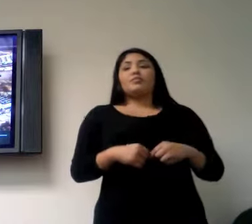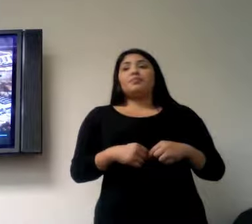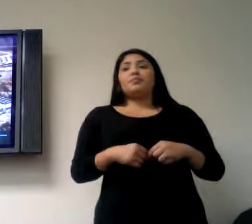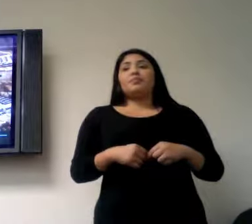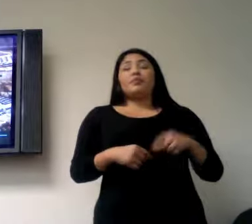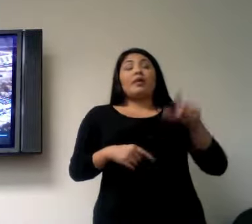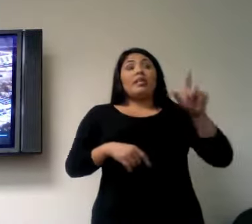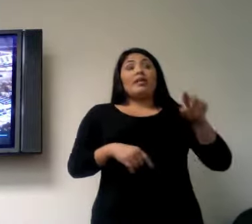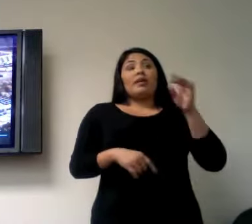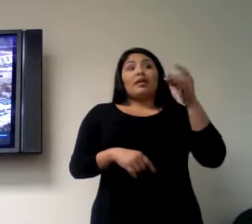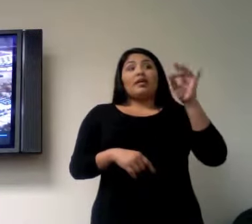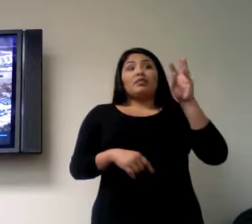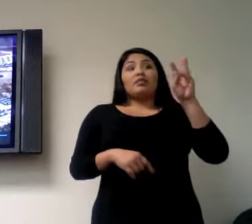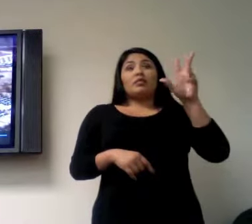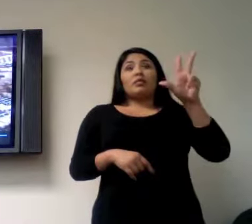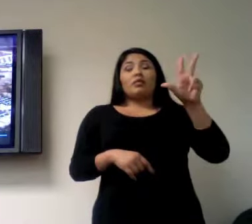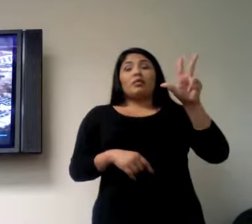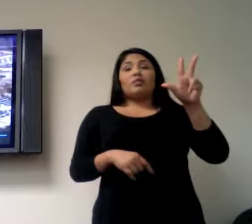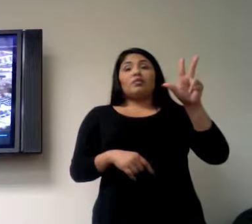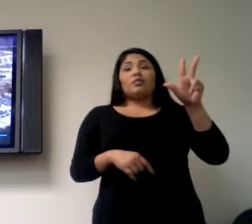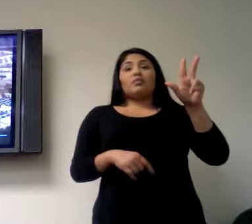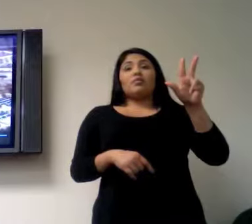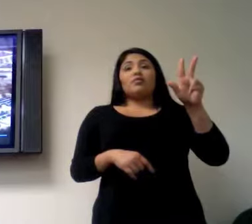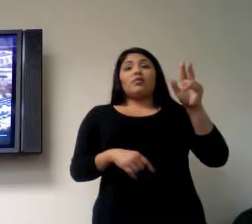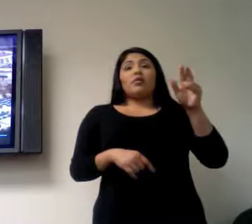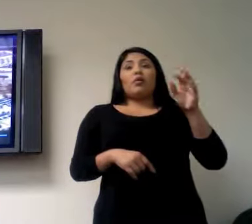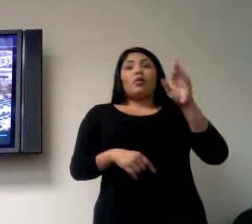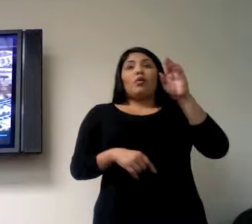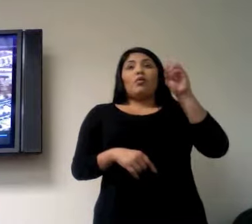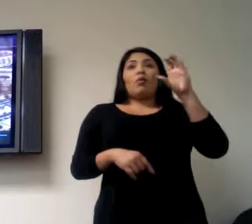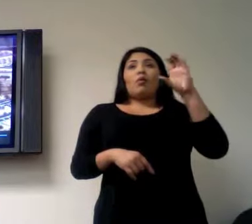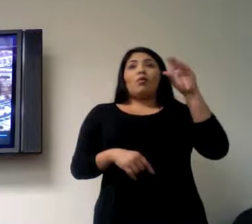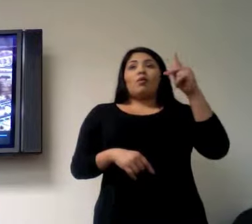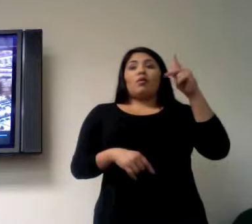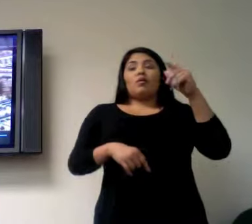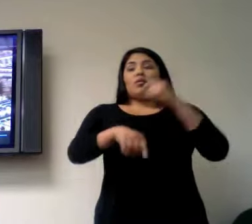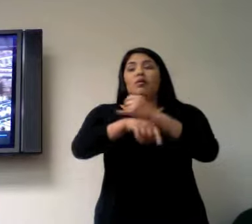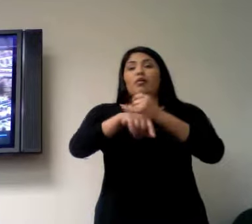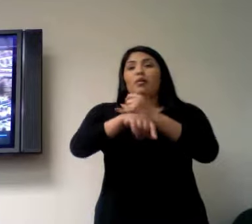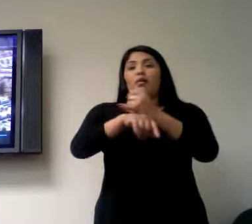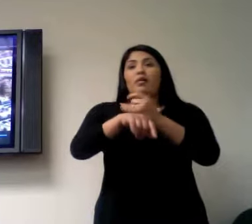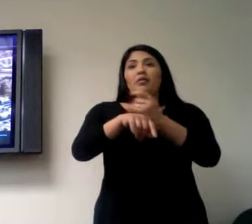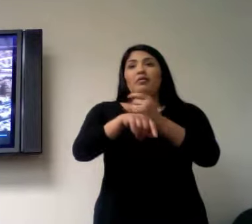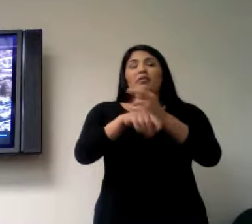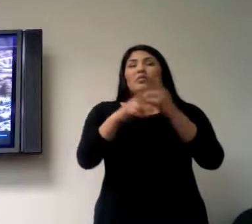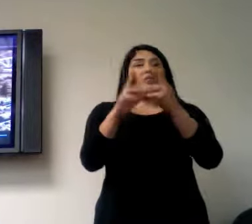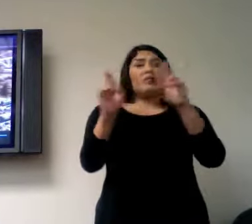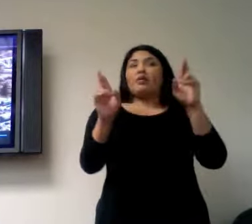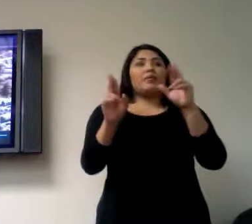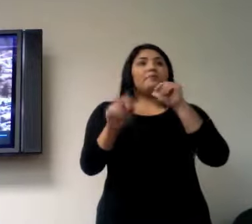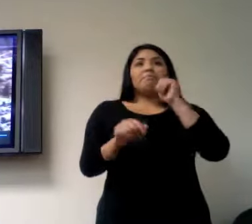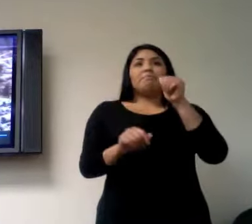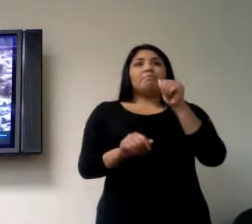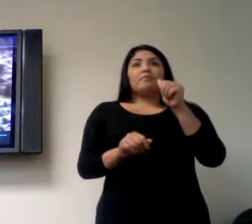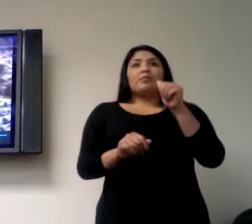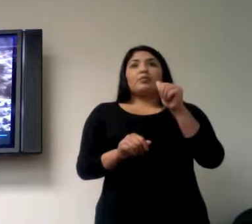1863, while the Rock Island prison was not yet ready to start receiving prisoners, General Grant continued to